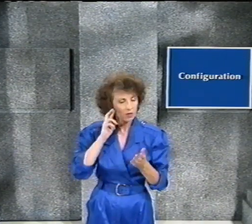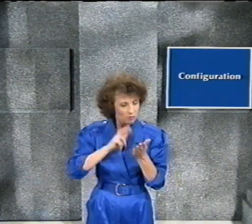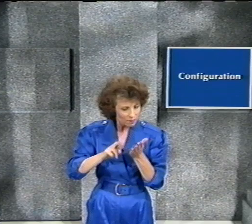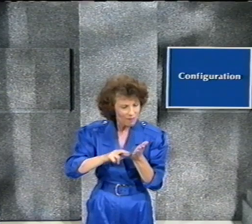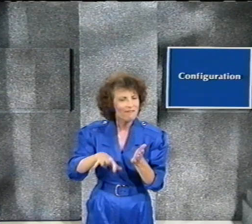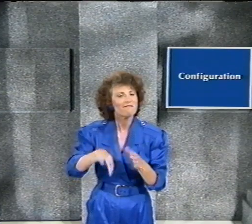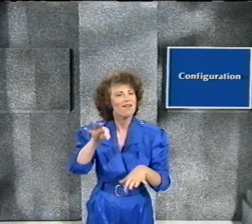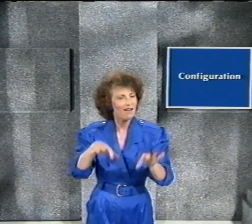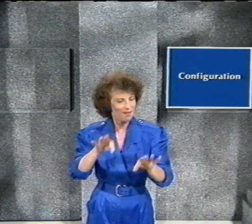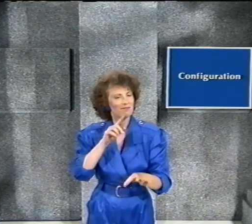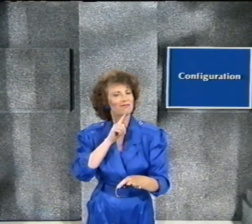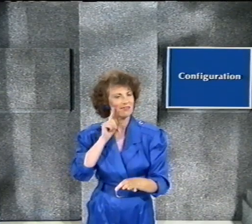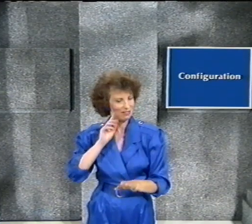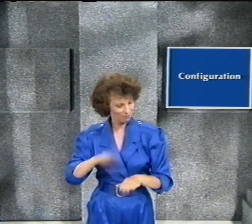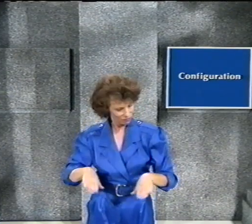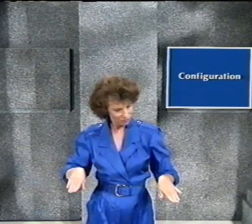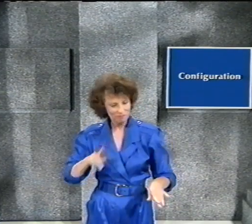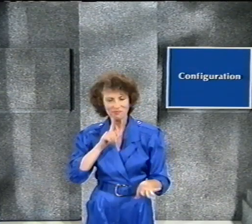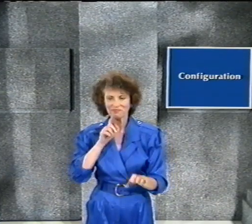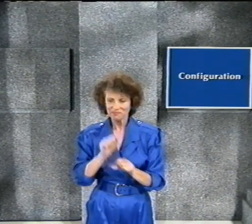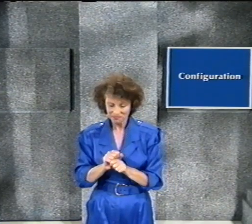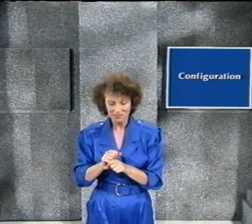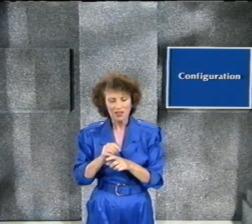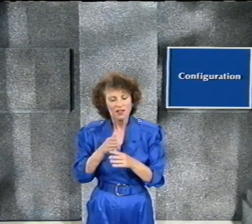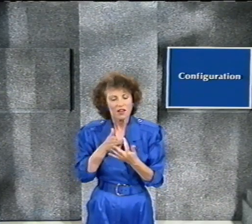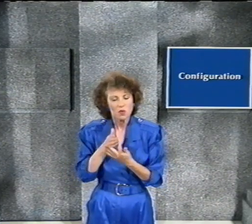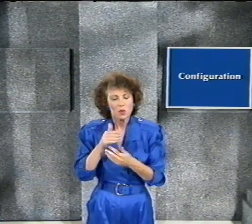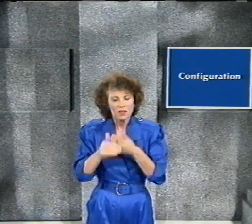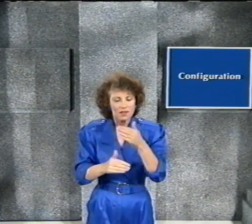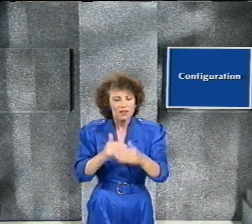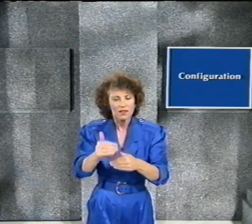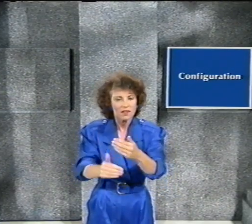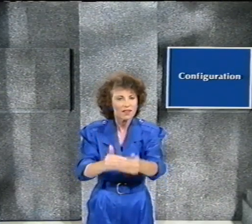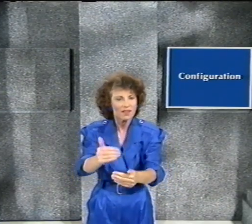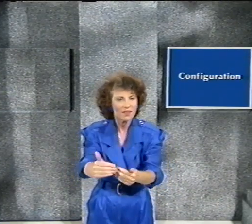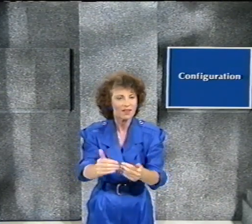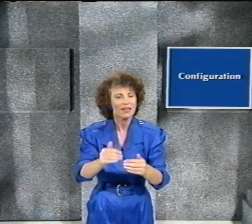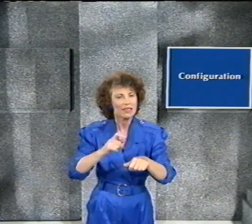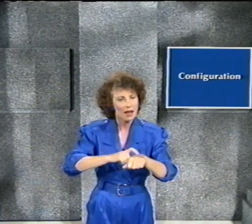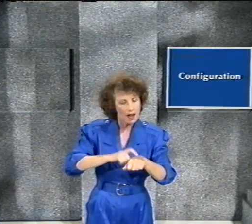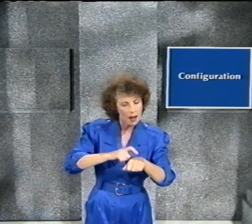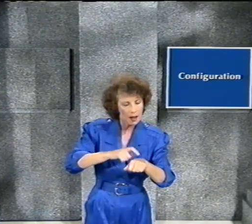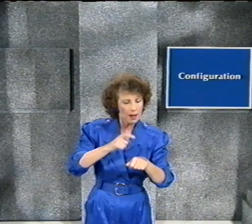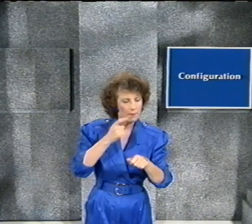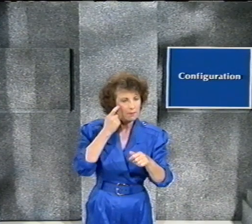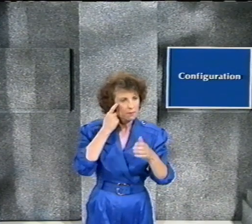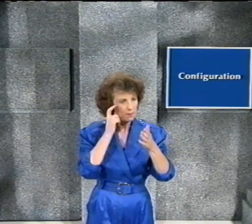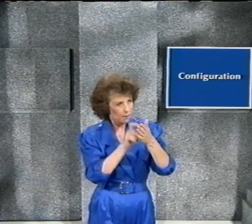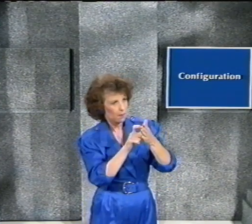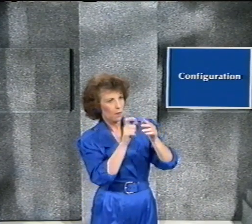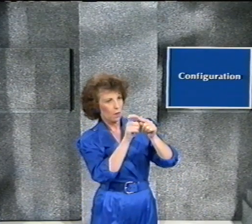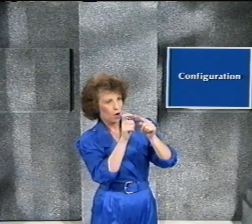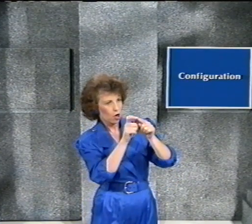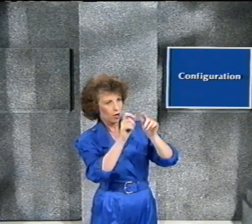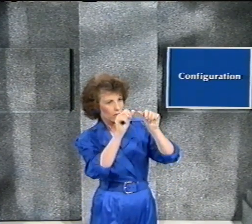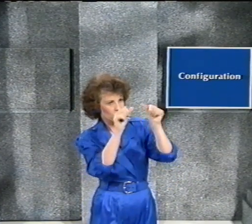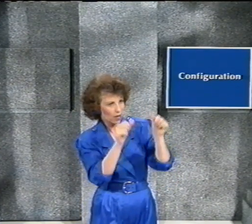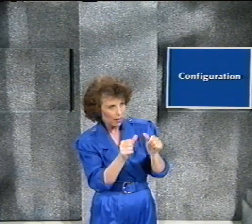Padden, has been doing research and has discovered that deaf children go through specific stages, recognizing